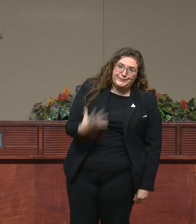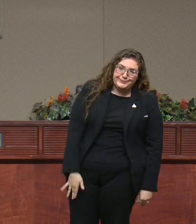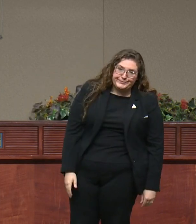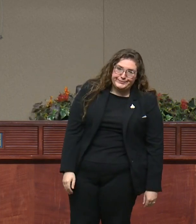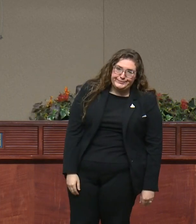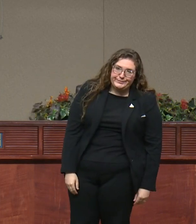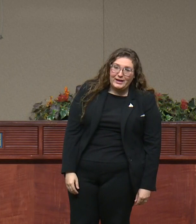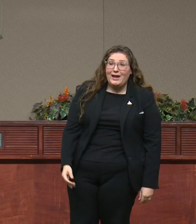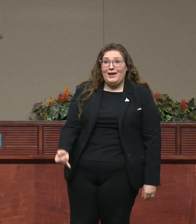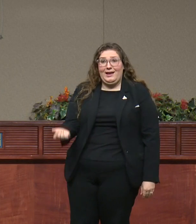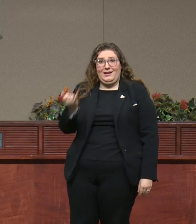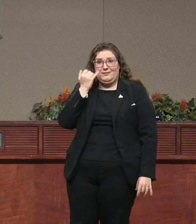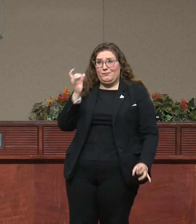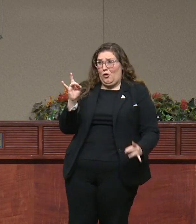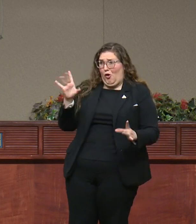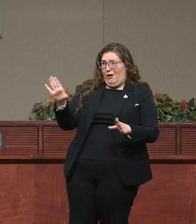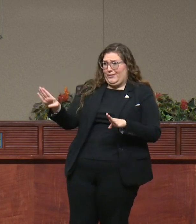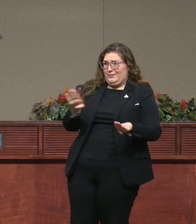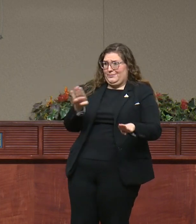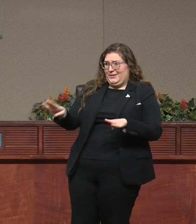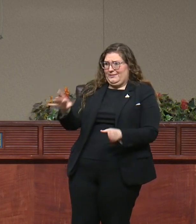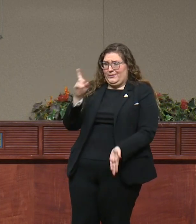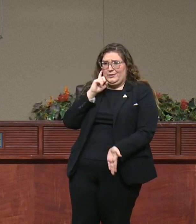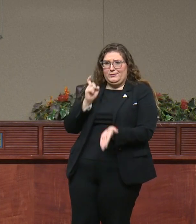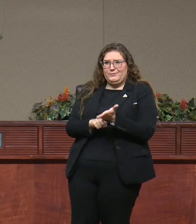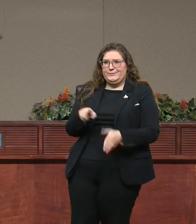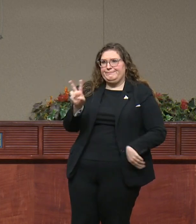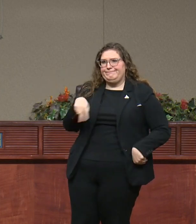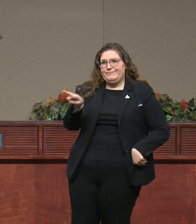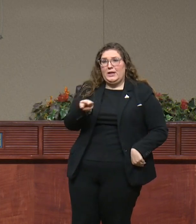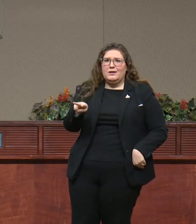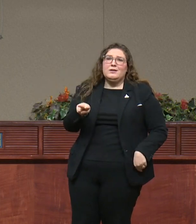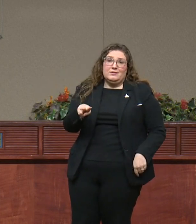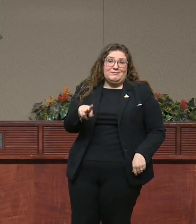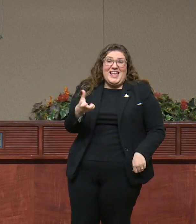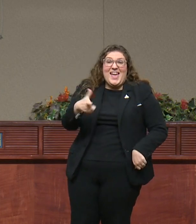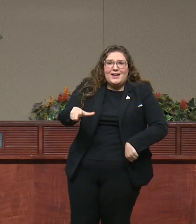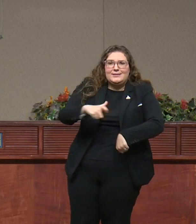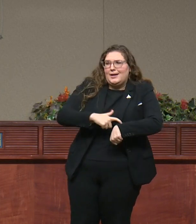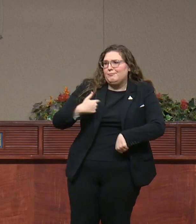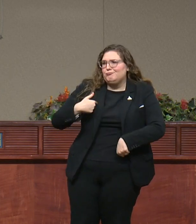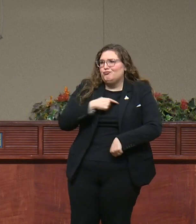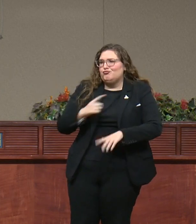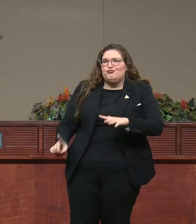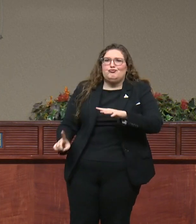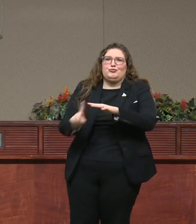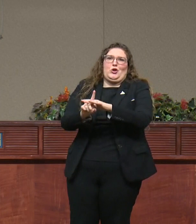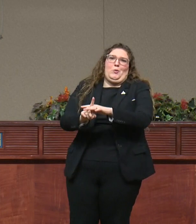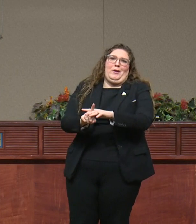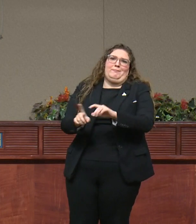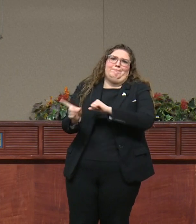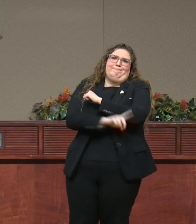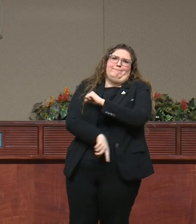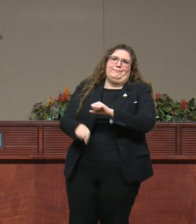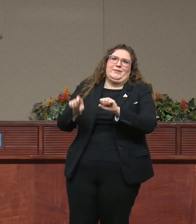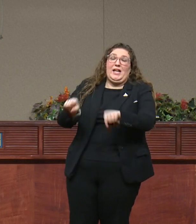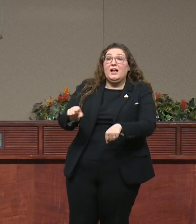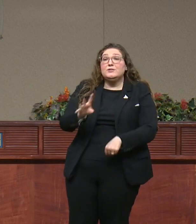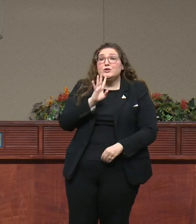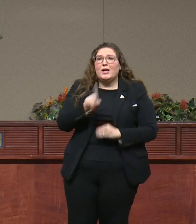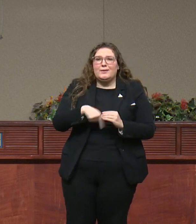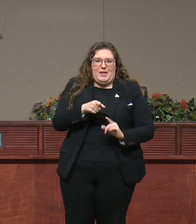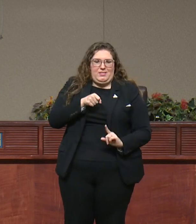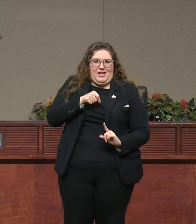unlawful behavior, you had to understand that we could come out anytime. And so with the strike teams, something